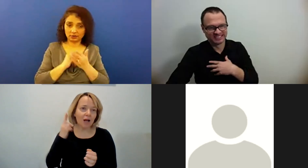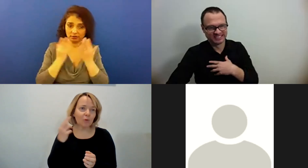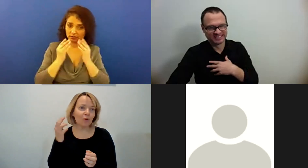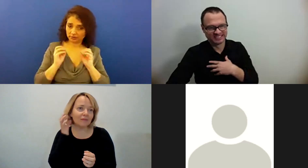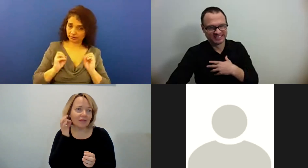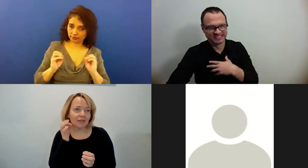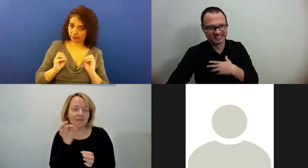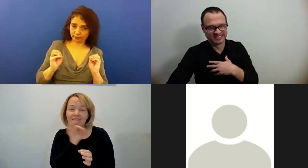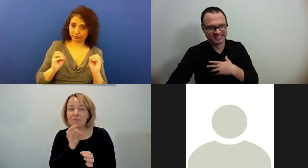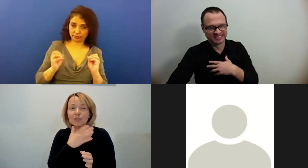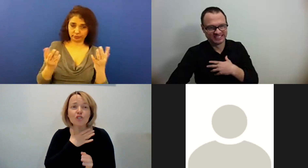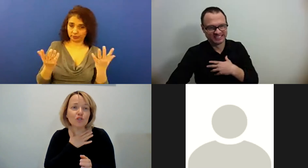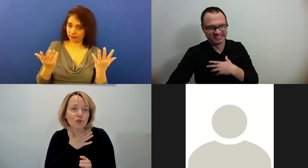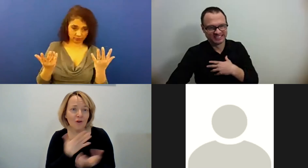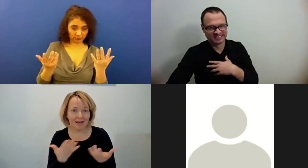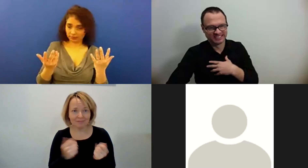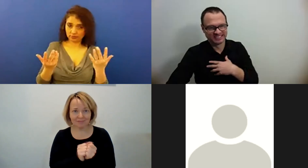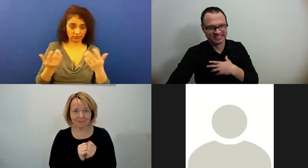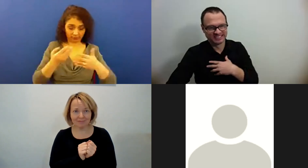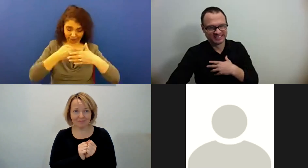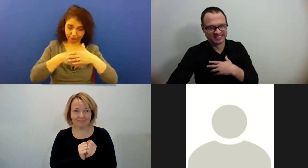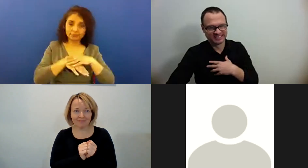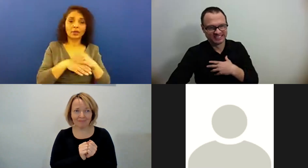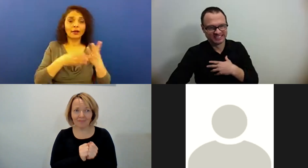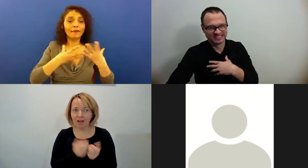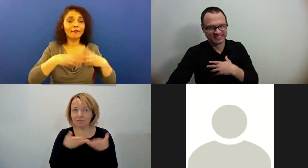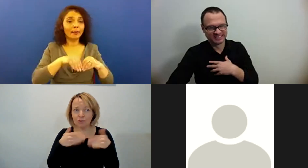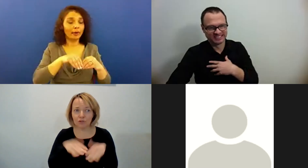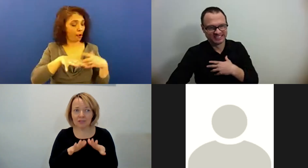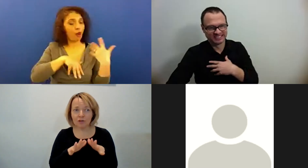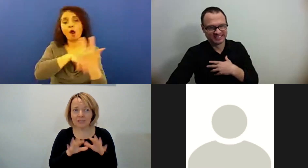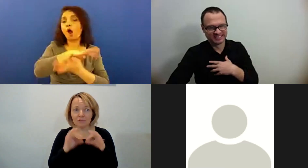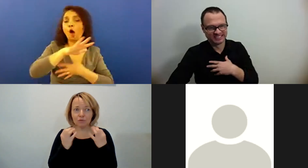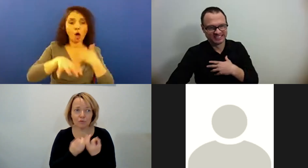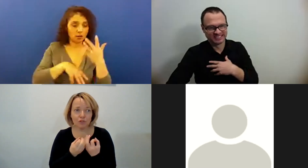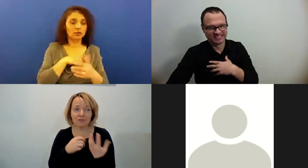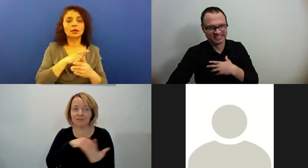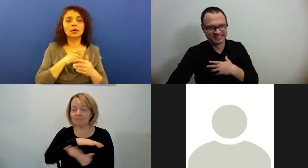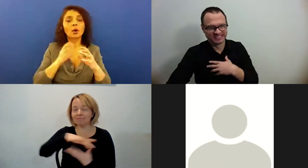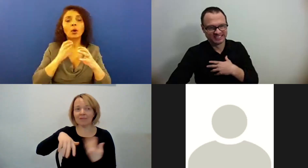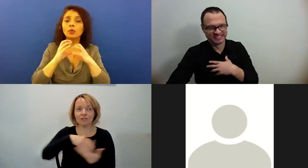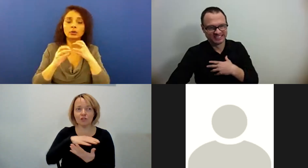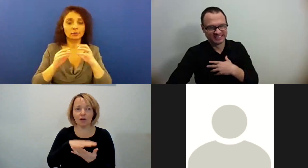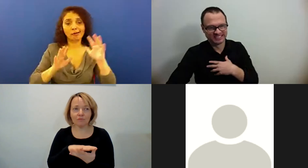This deaf girl, woman, is uneducated, never attended school,